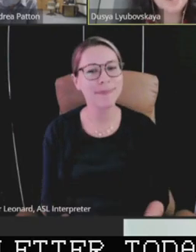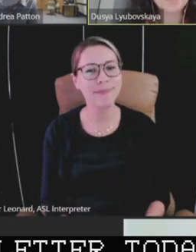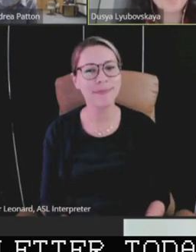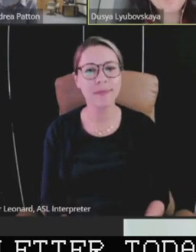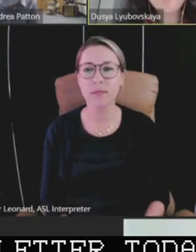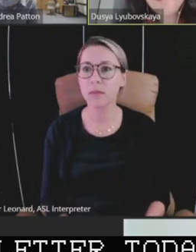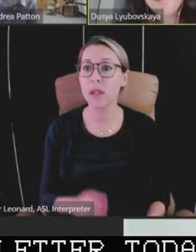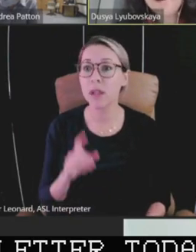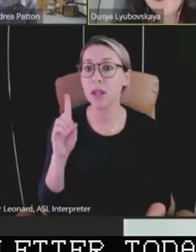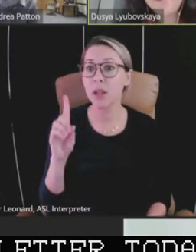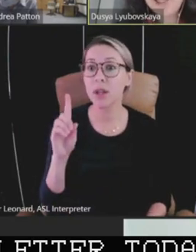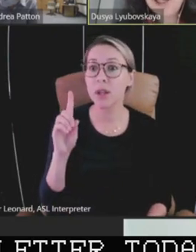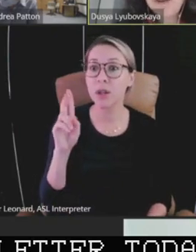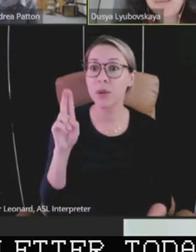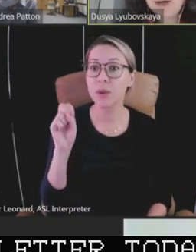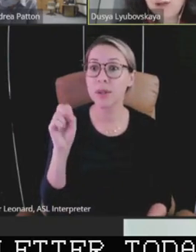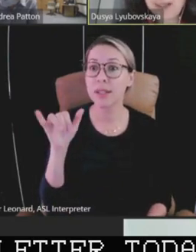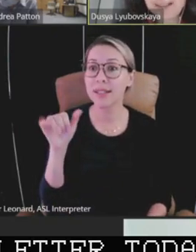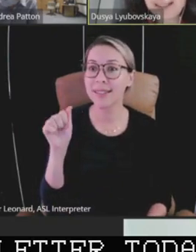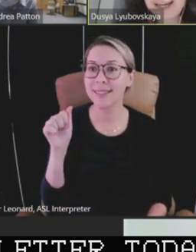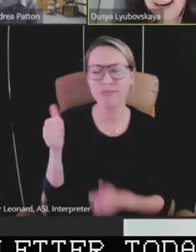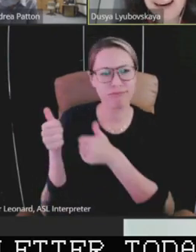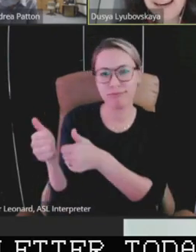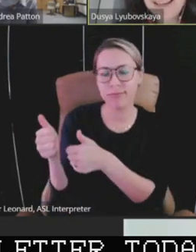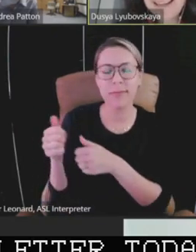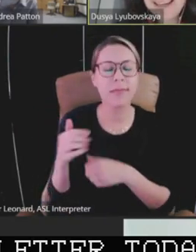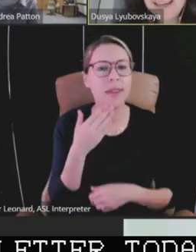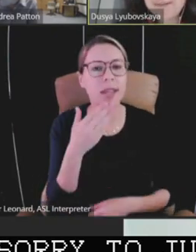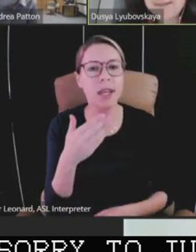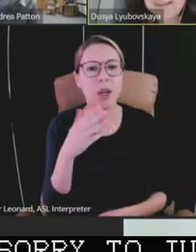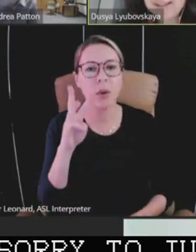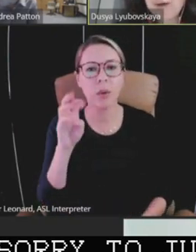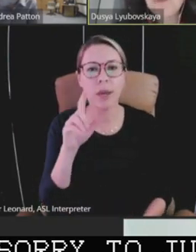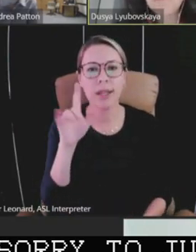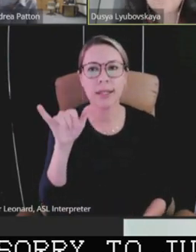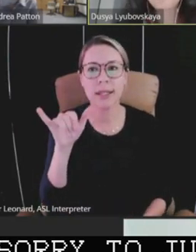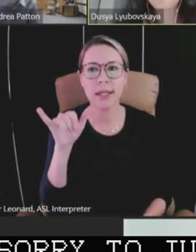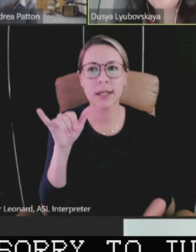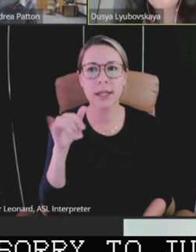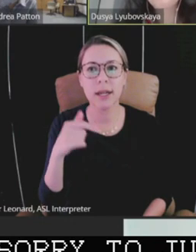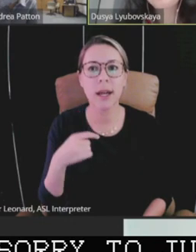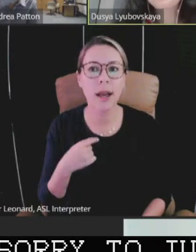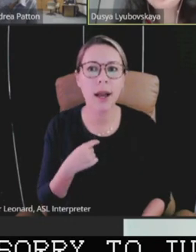It's all good, Andrea. Thank you very much, Wesley.